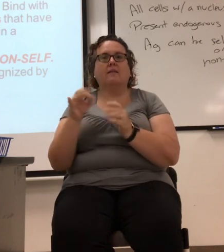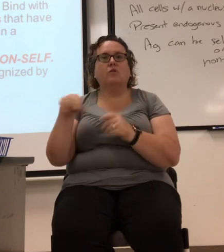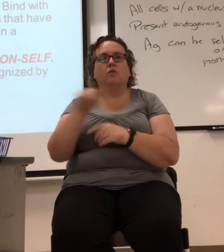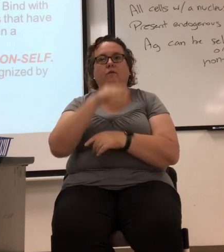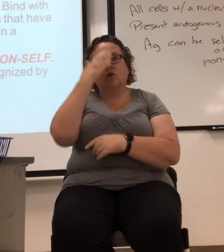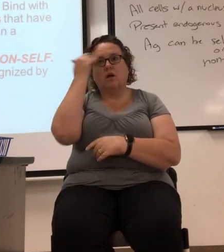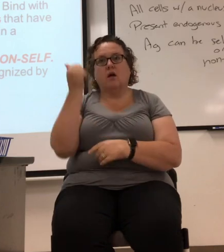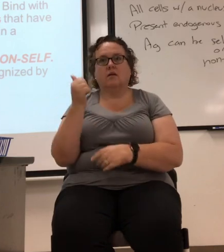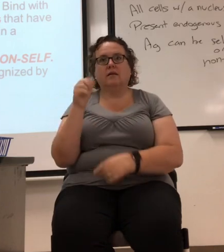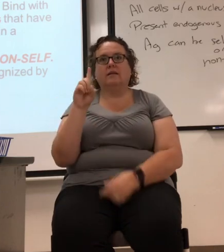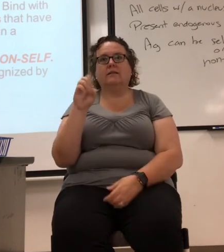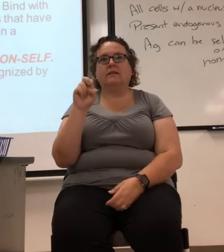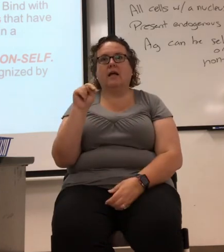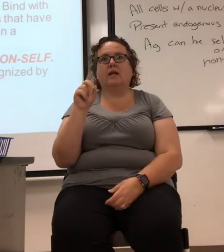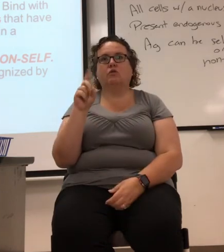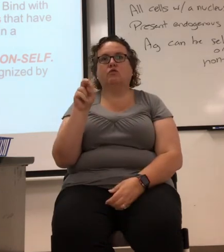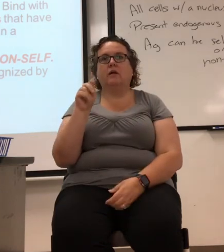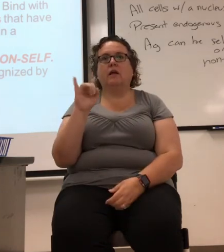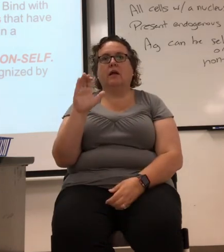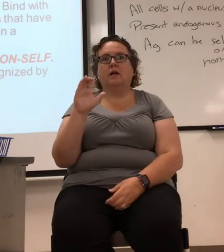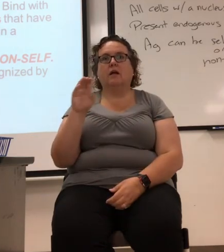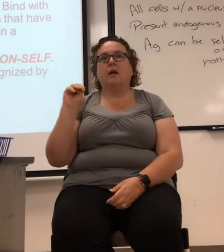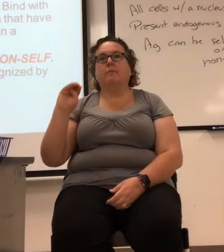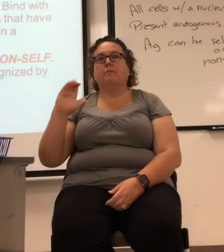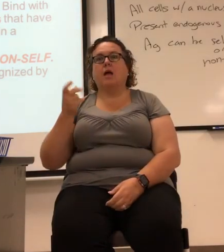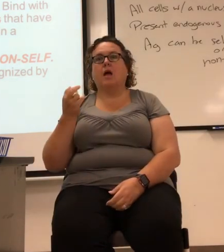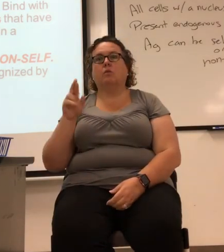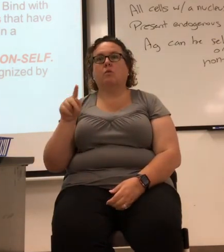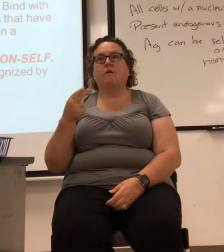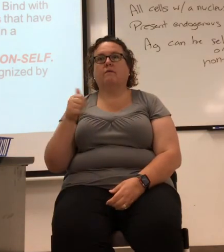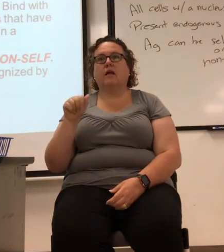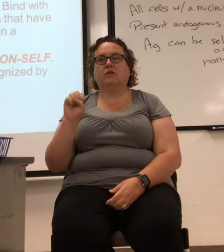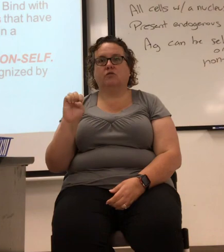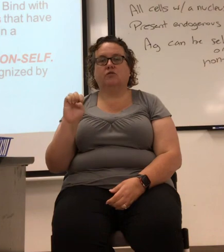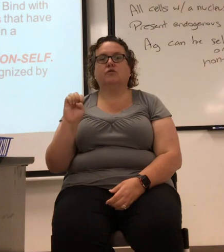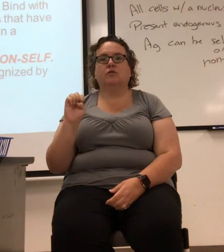dendritic macrophage and B cells have this function.